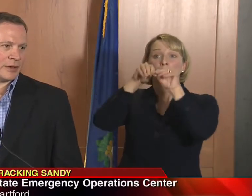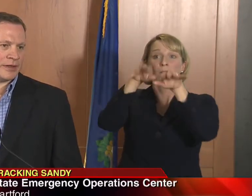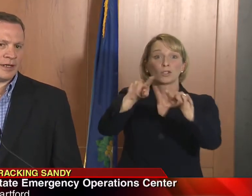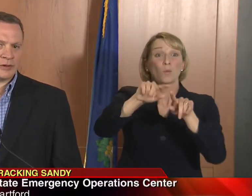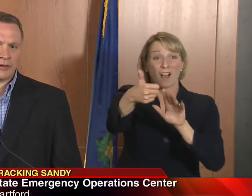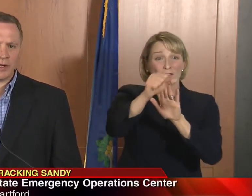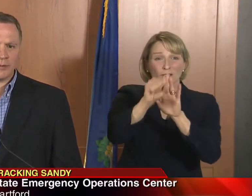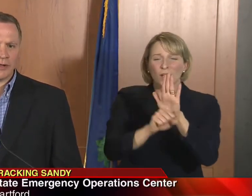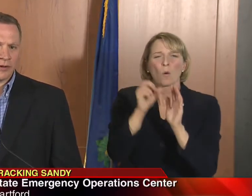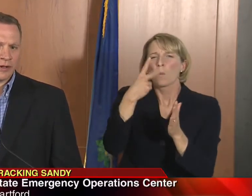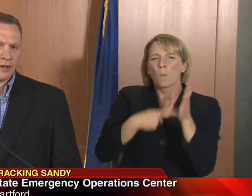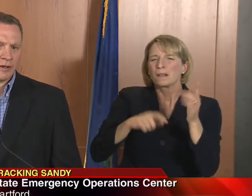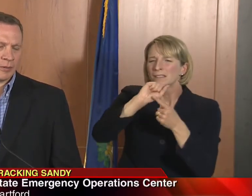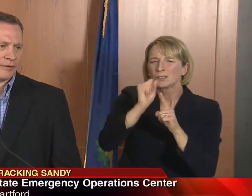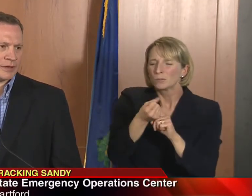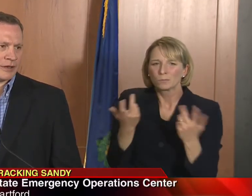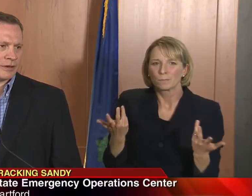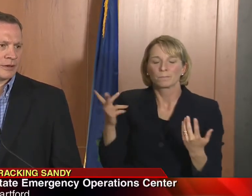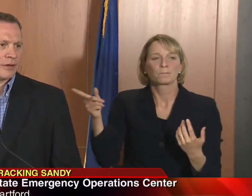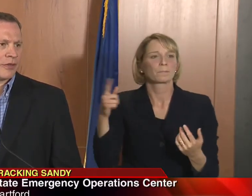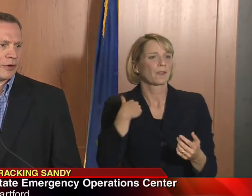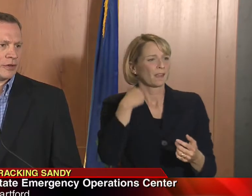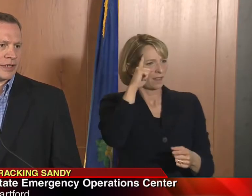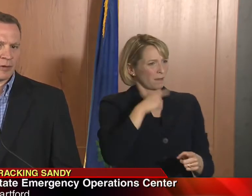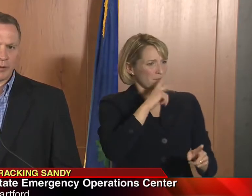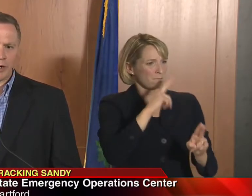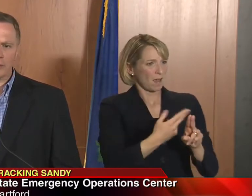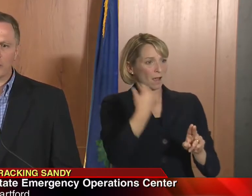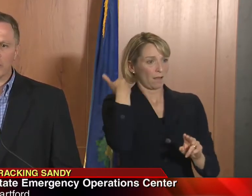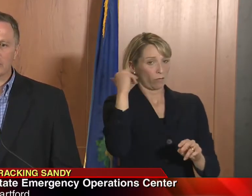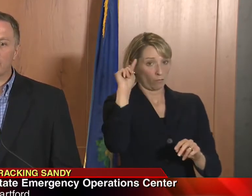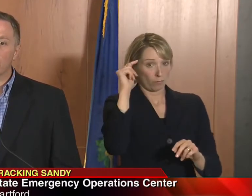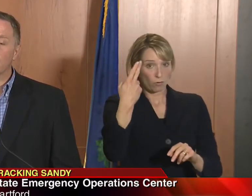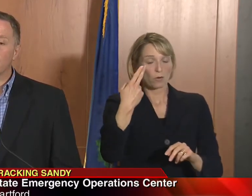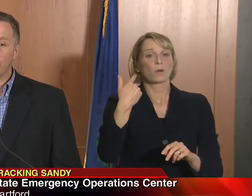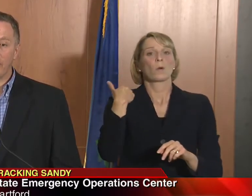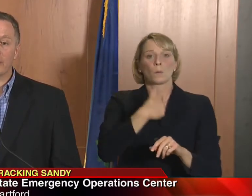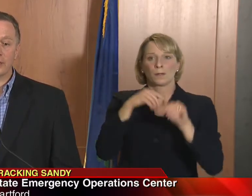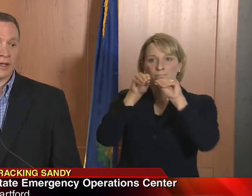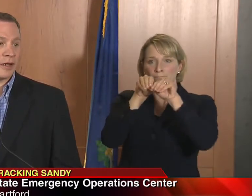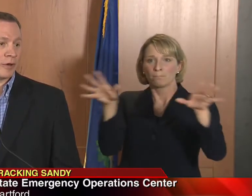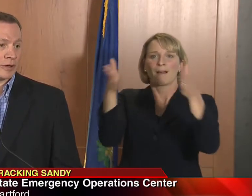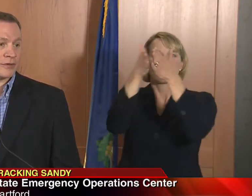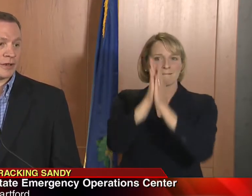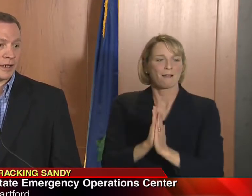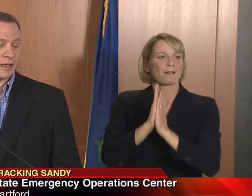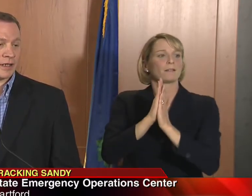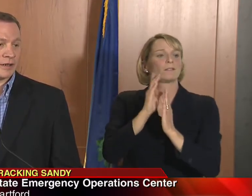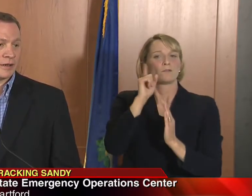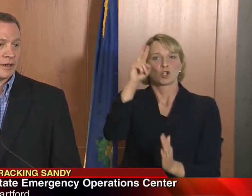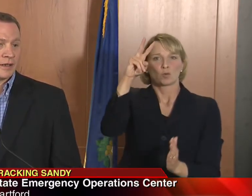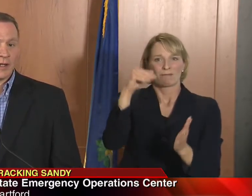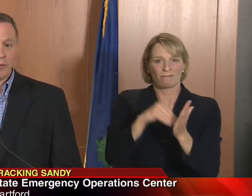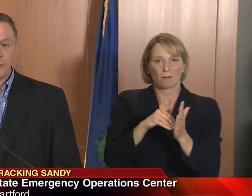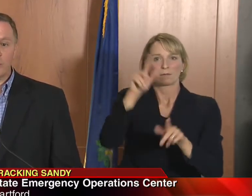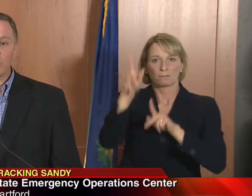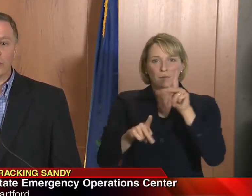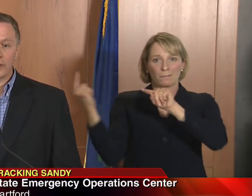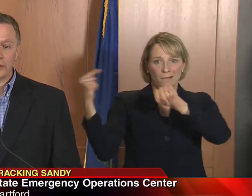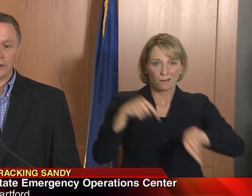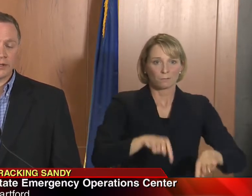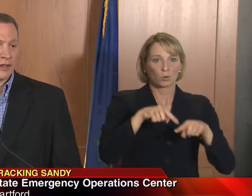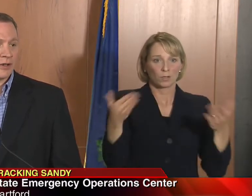Yeah, so I think as we talked about earlier, I believe it was on Thursday, we put out a request for 2,000 line workers for Connecticut. and we've